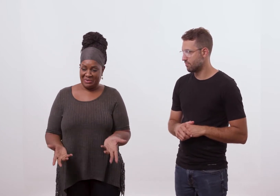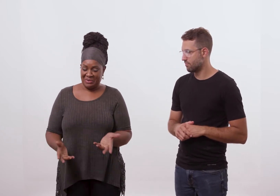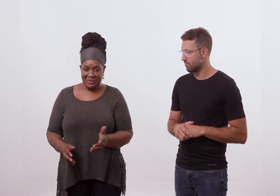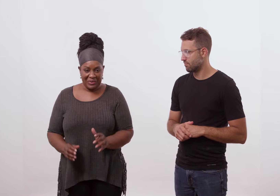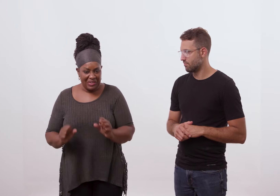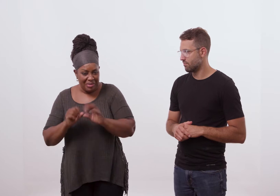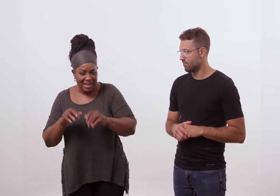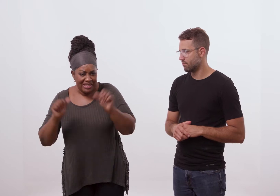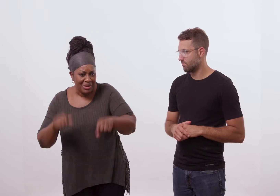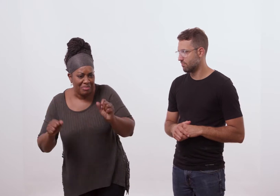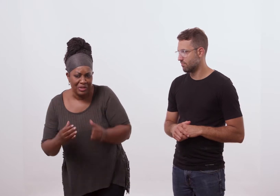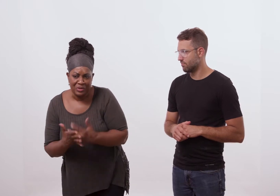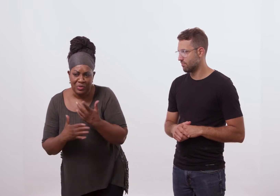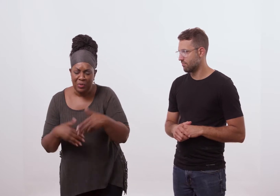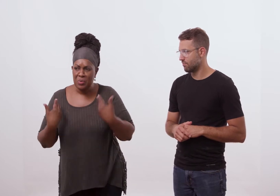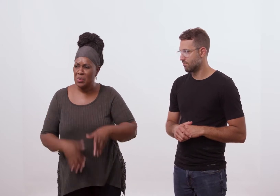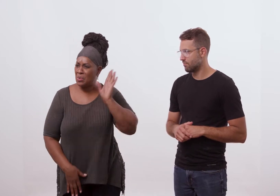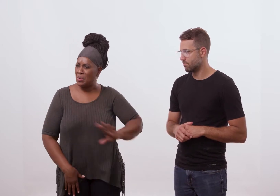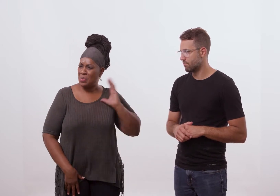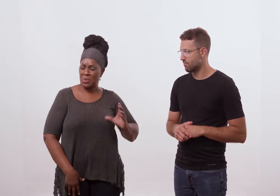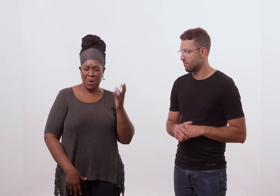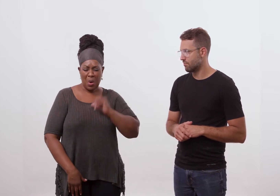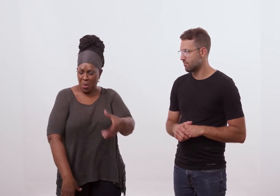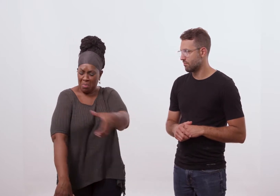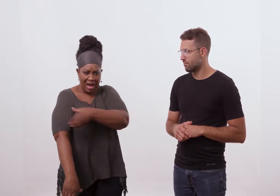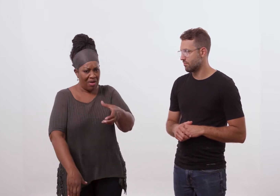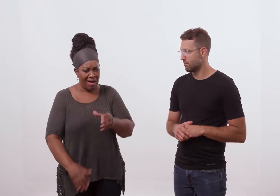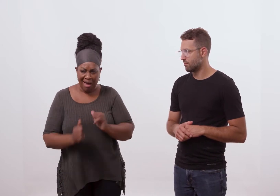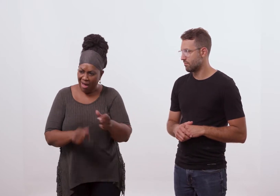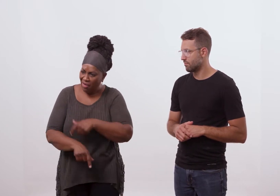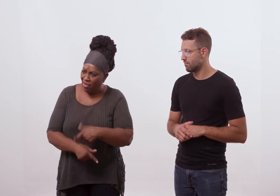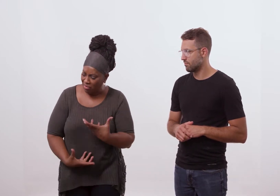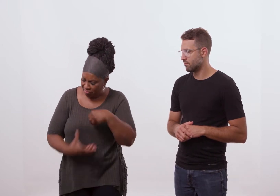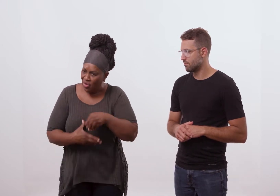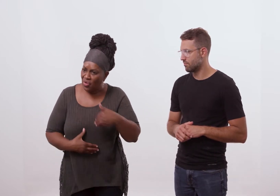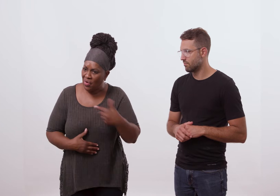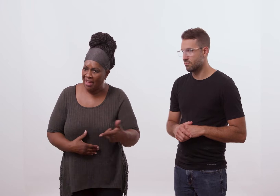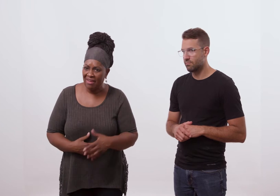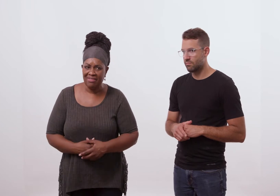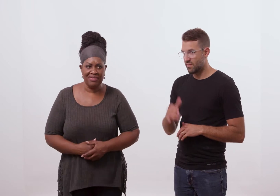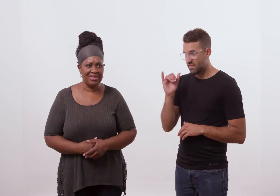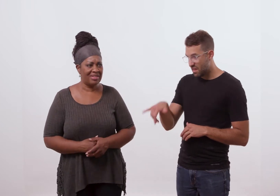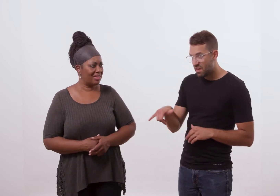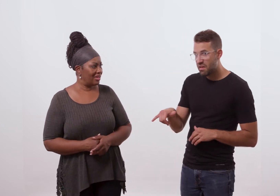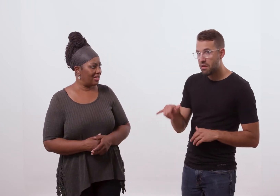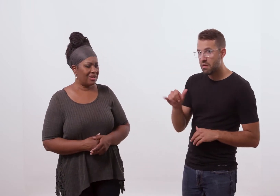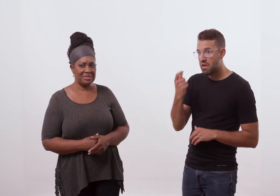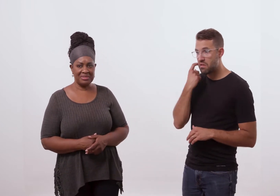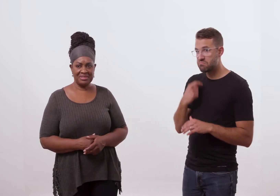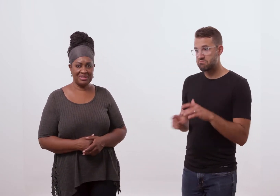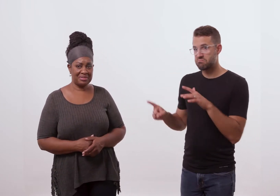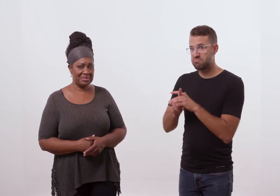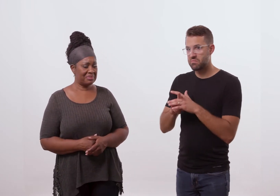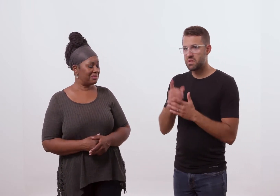ability to grow things is one of the old powers. How long have you Had it? It only just came to me. Some of us Wolfriders